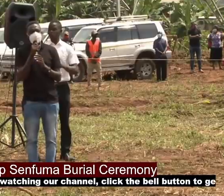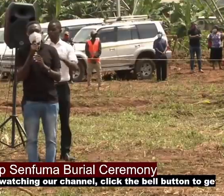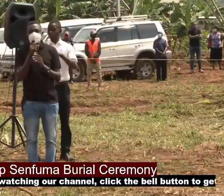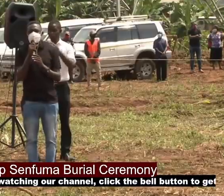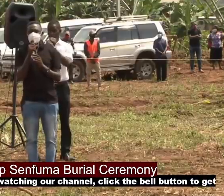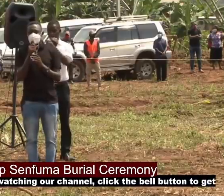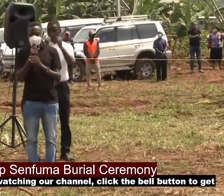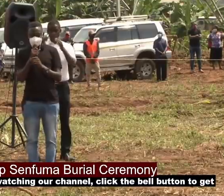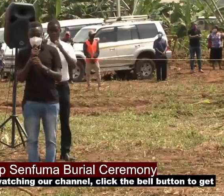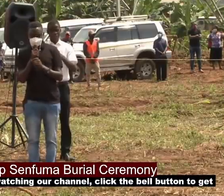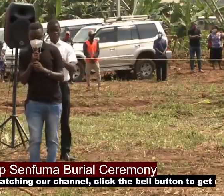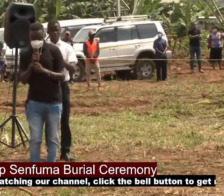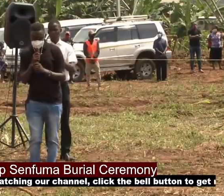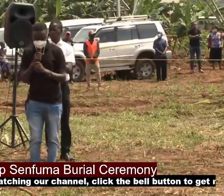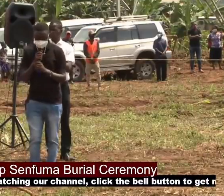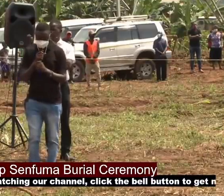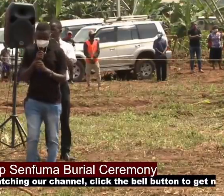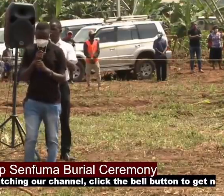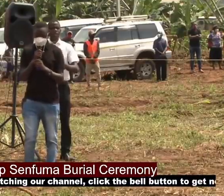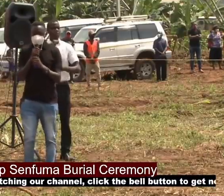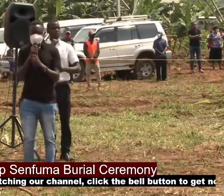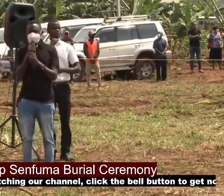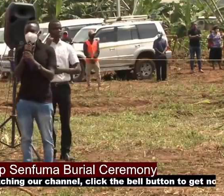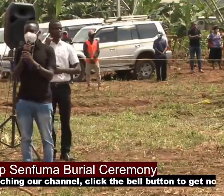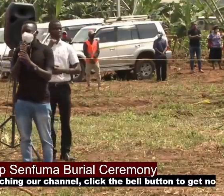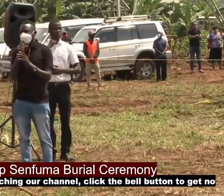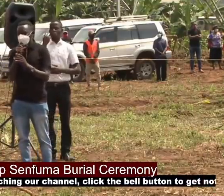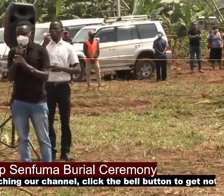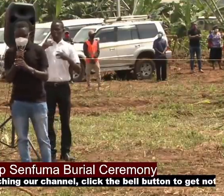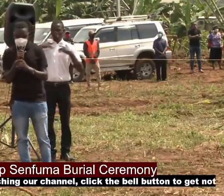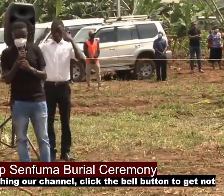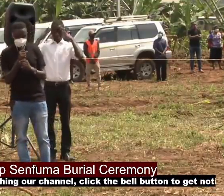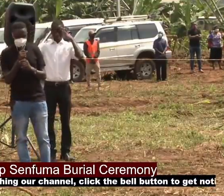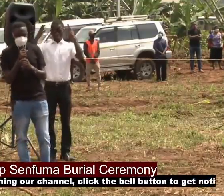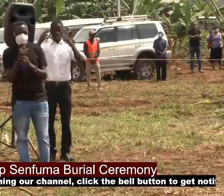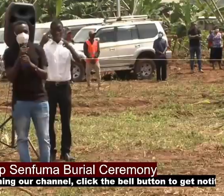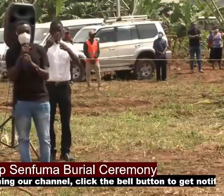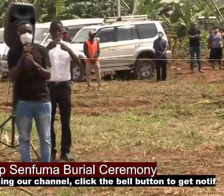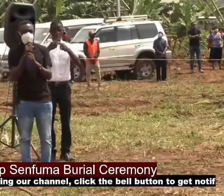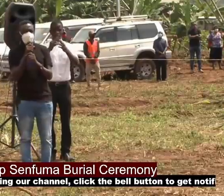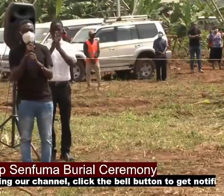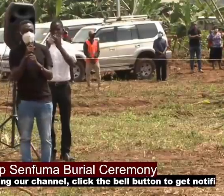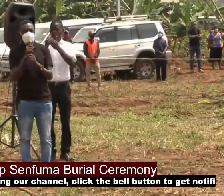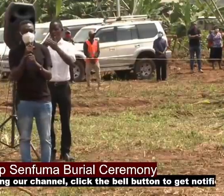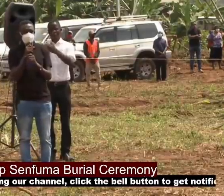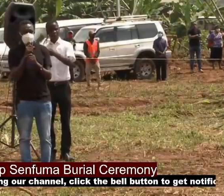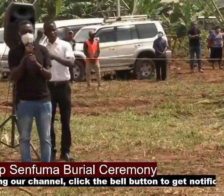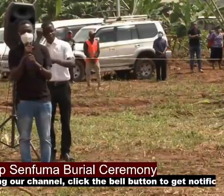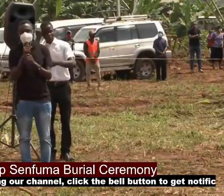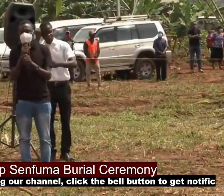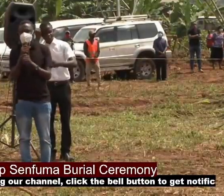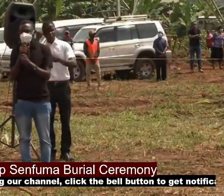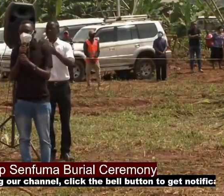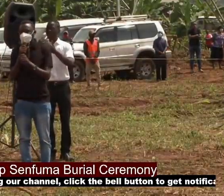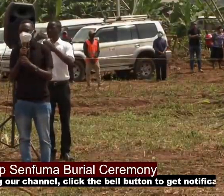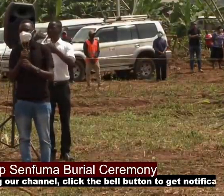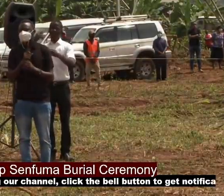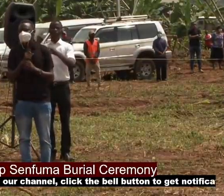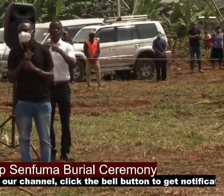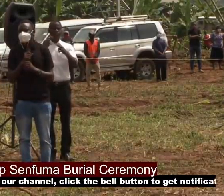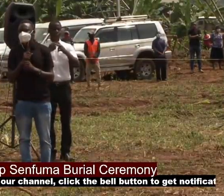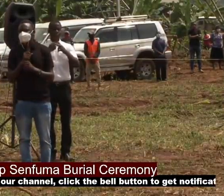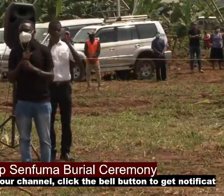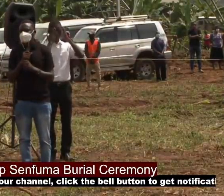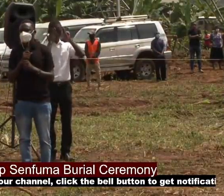Walokoleyo nebaleta omusumba gwe nali simanyi linnya gwe nategera oluvannyuma nti bamuyita Steven Senfuma.